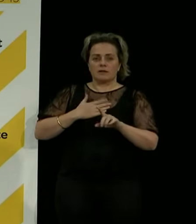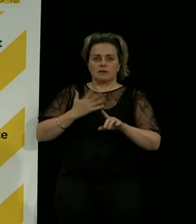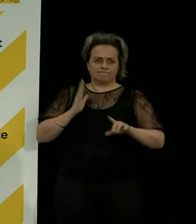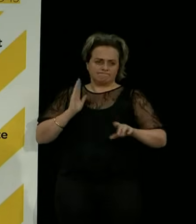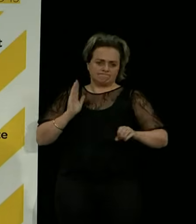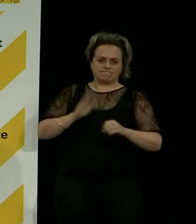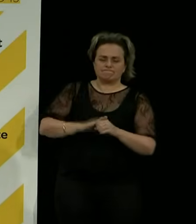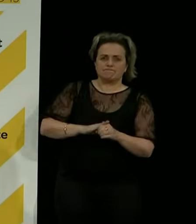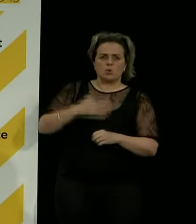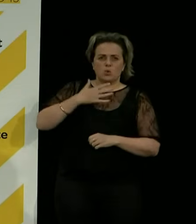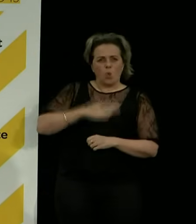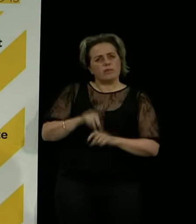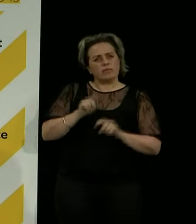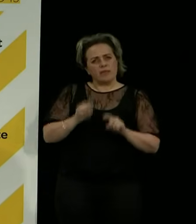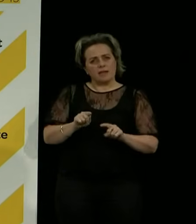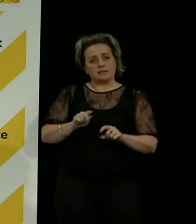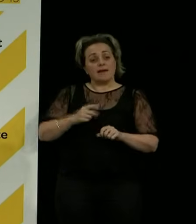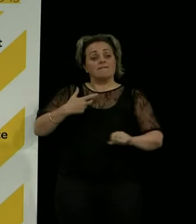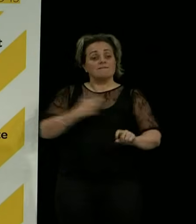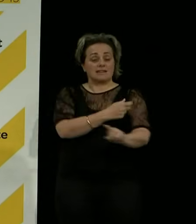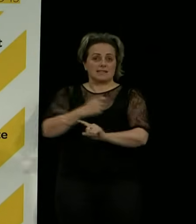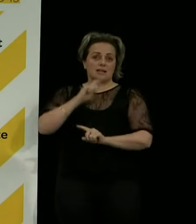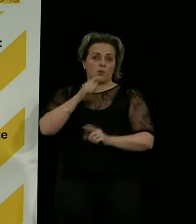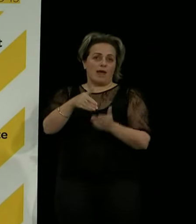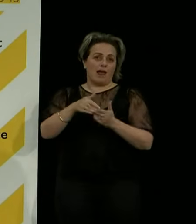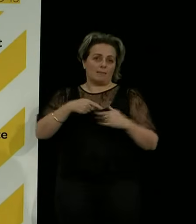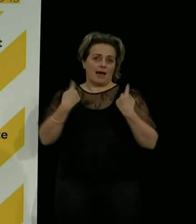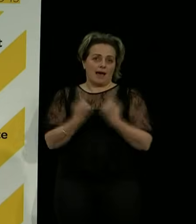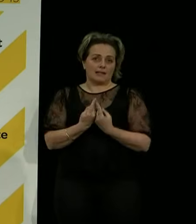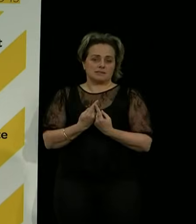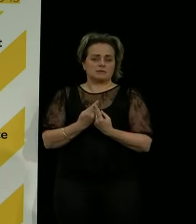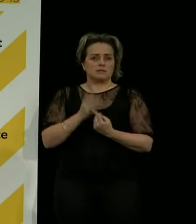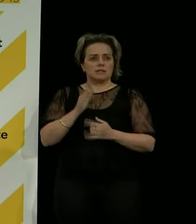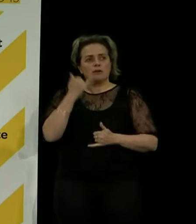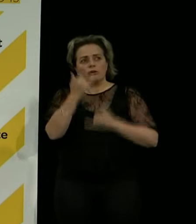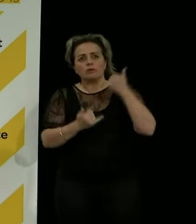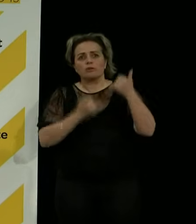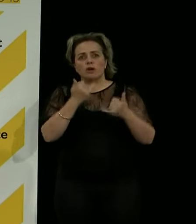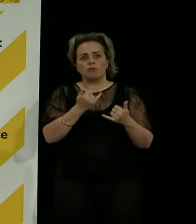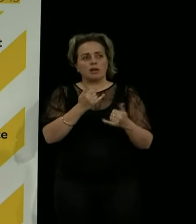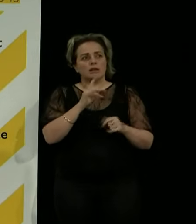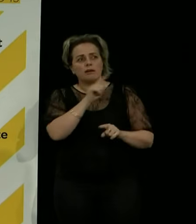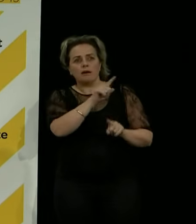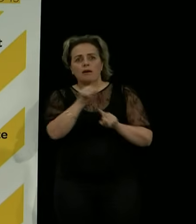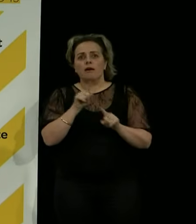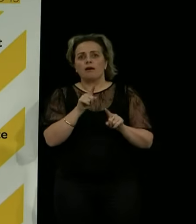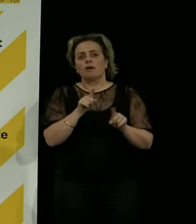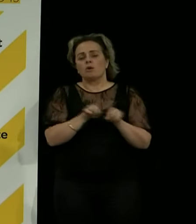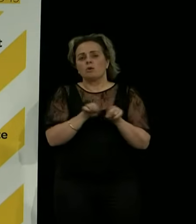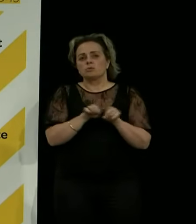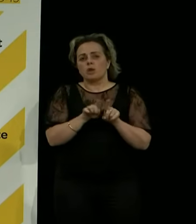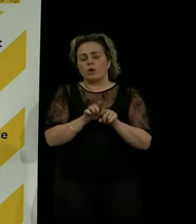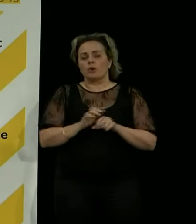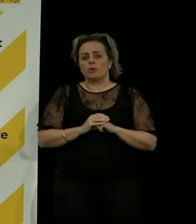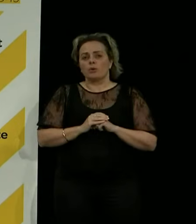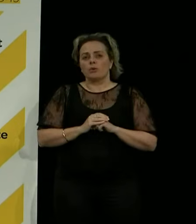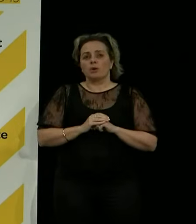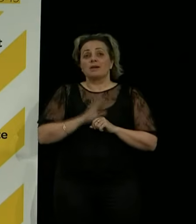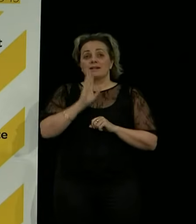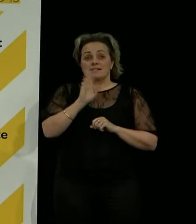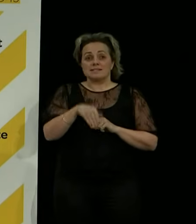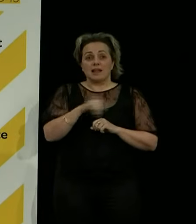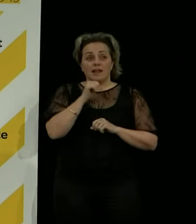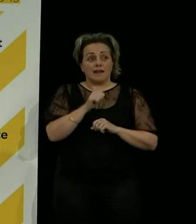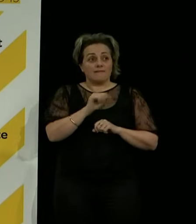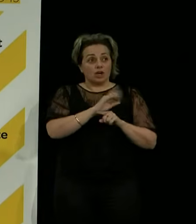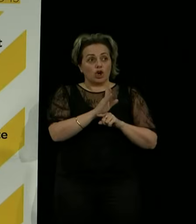COVID. Vaccinations will help us. Our contact tracing will continue to play a role. We still isolate every case. And in the future, public